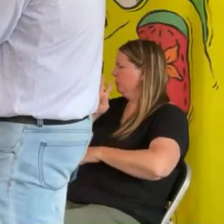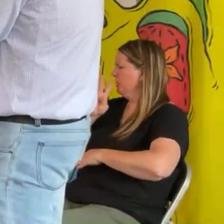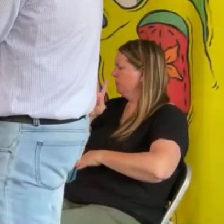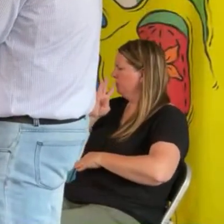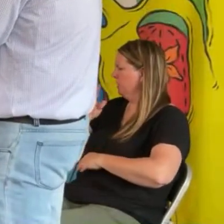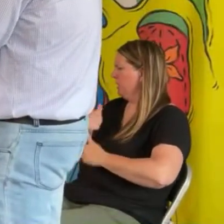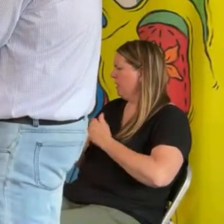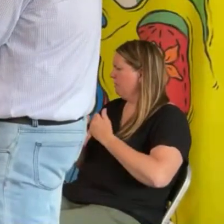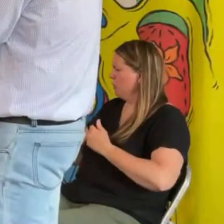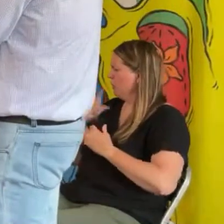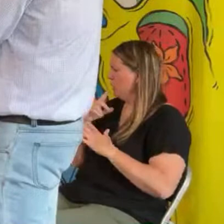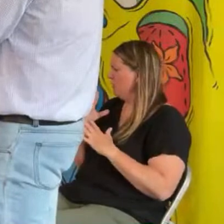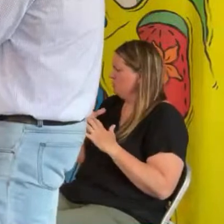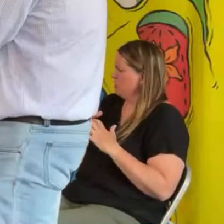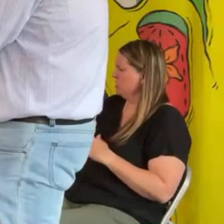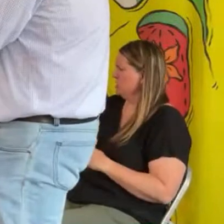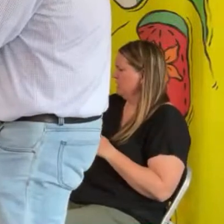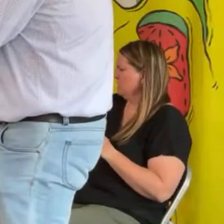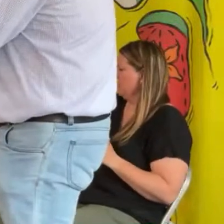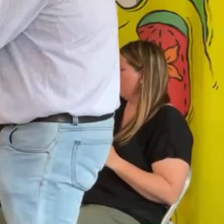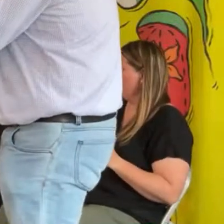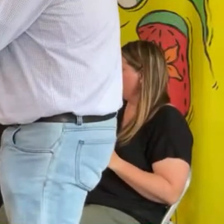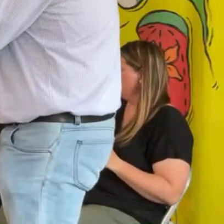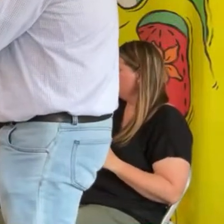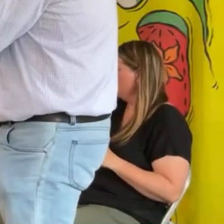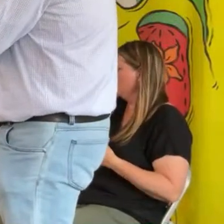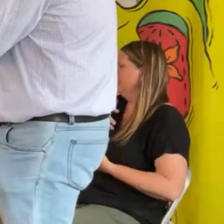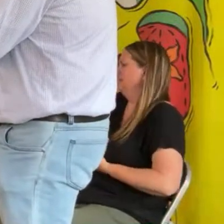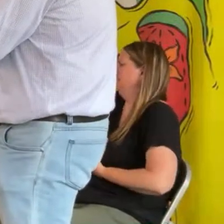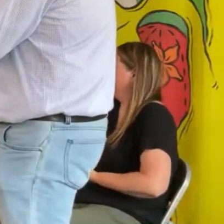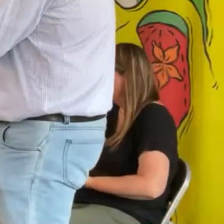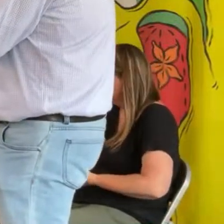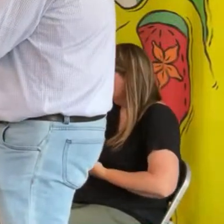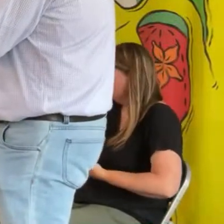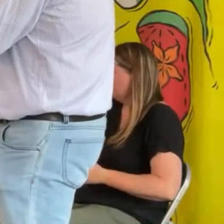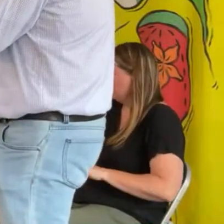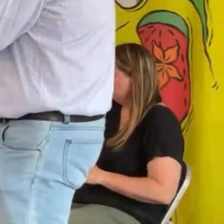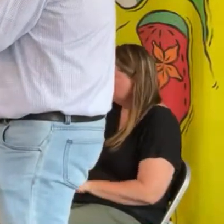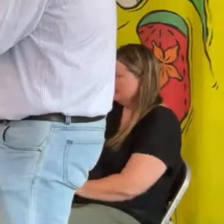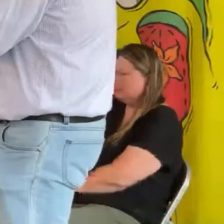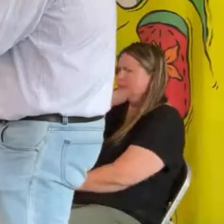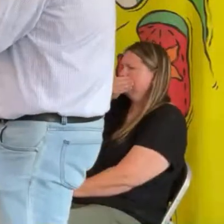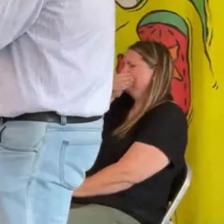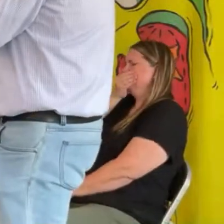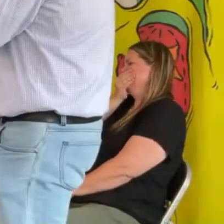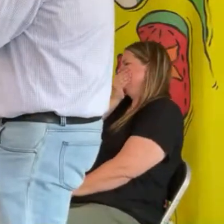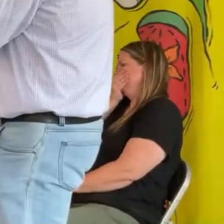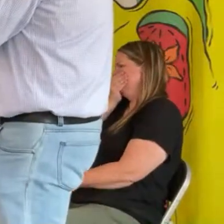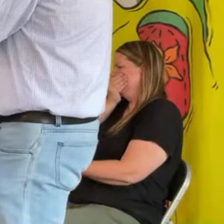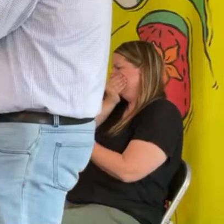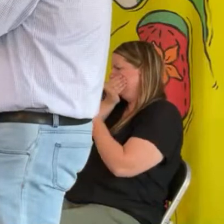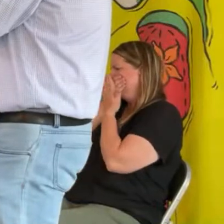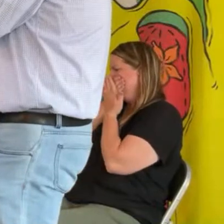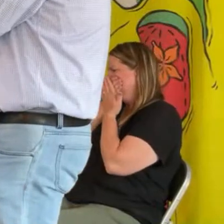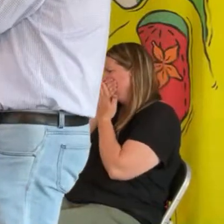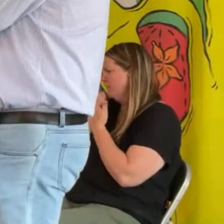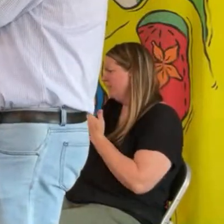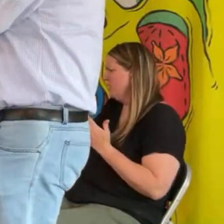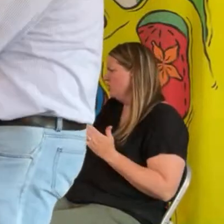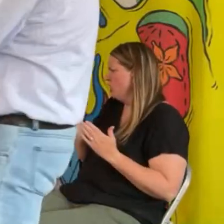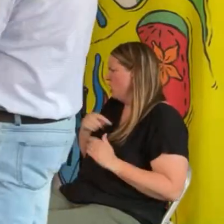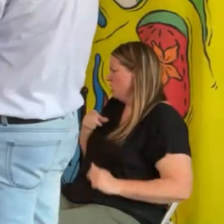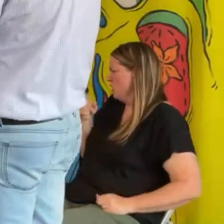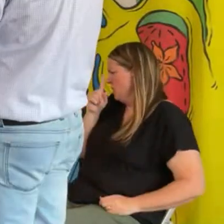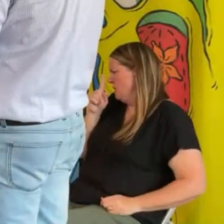Peter, who keeps giggling. Someone claps a hand over his mouth. The sergeant turns towards the boy, raising his